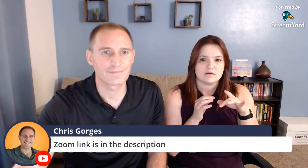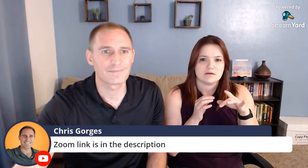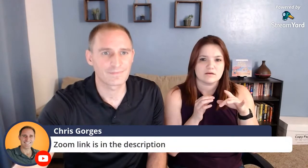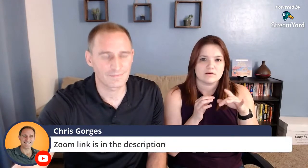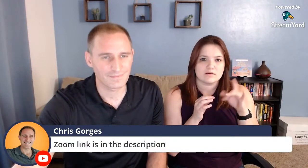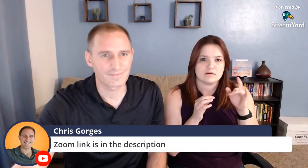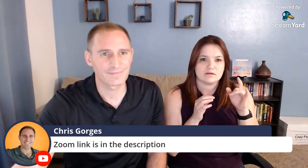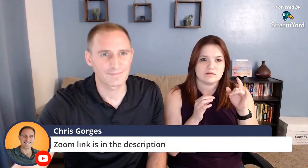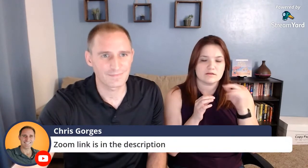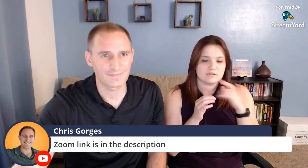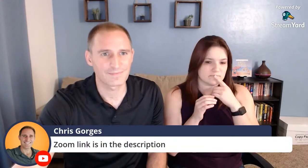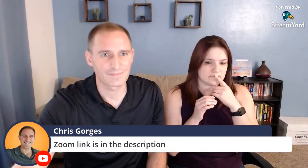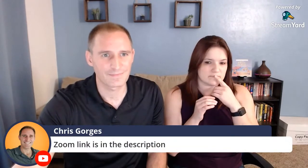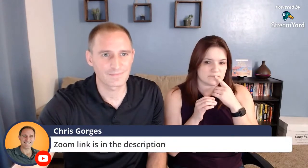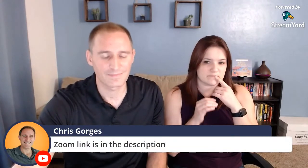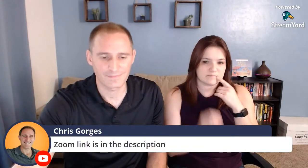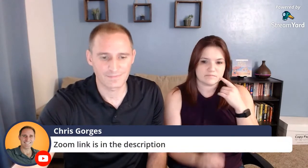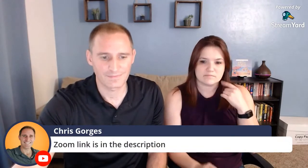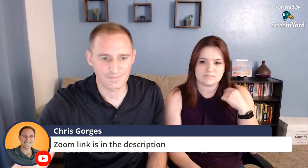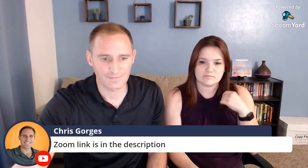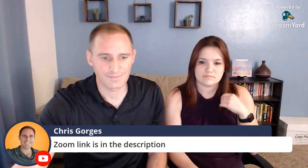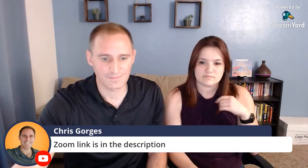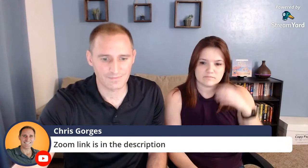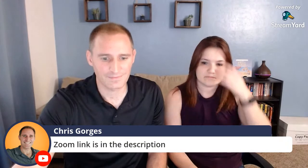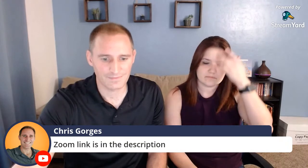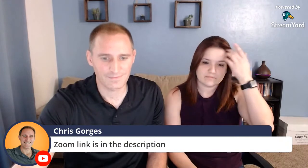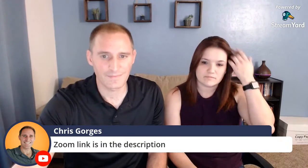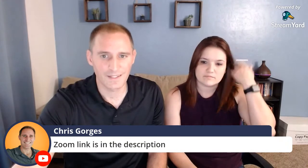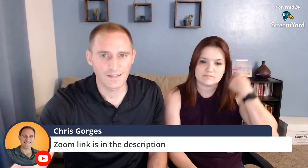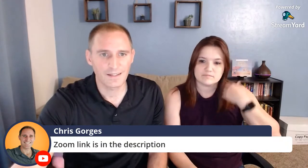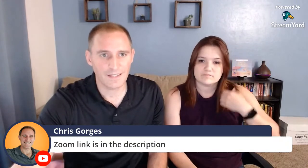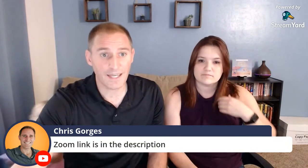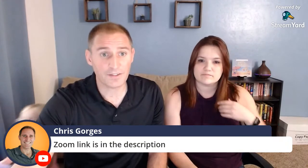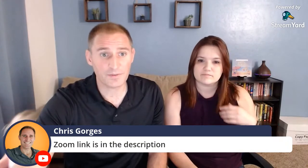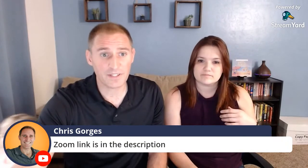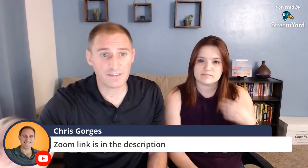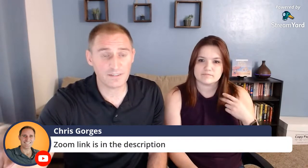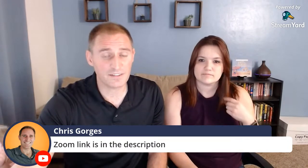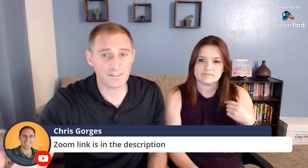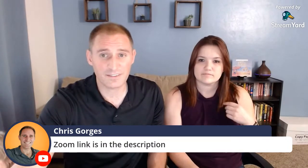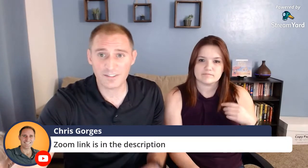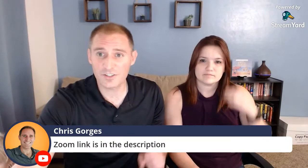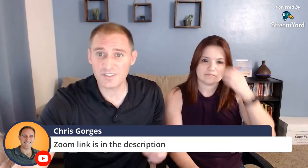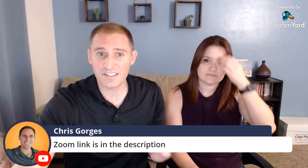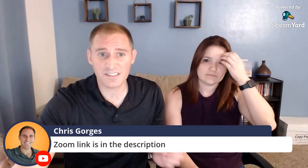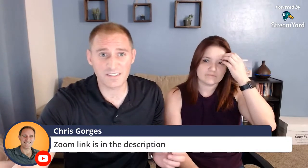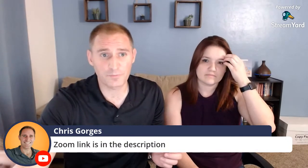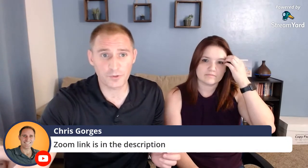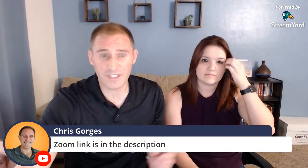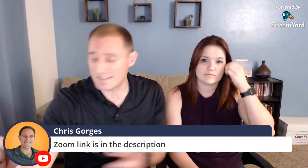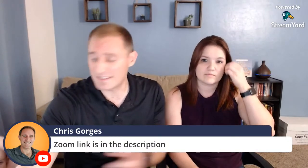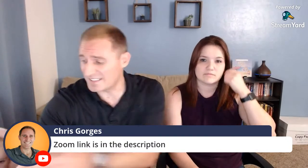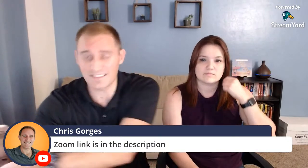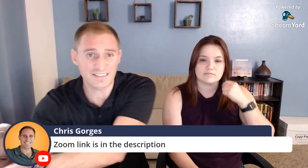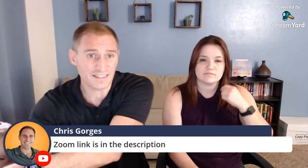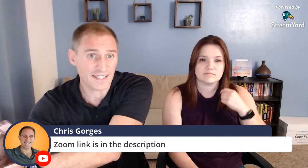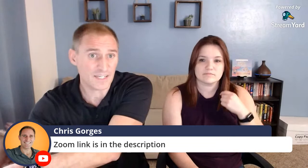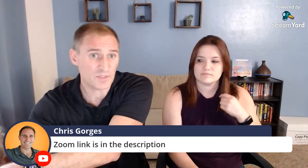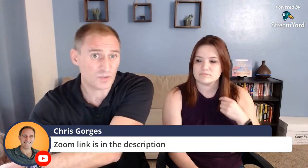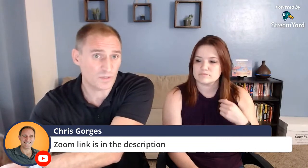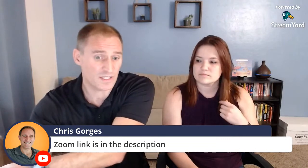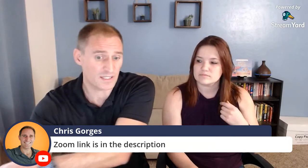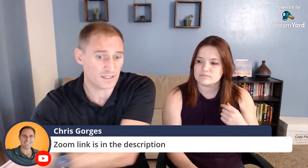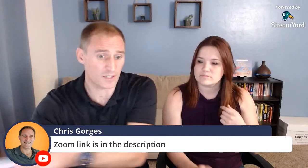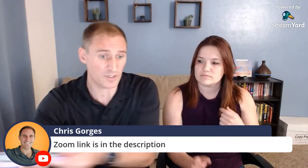I see you on Zoom on my laptop, but on the phone with YouTube, it's not loading. Yeah, there usually is a pretty decent